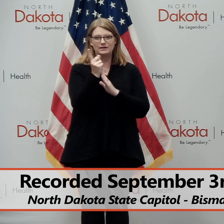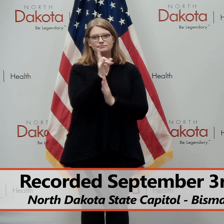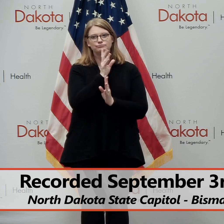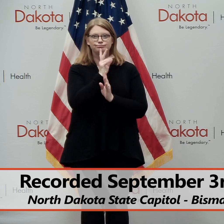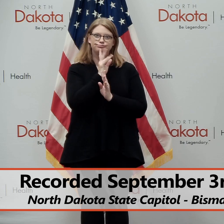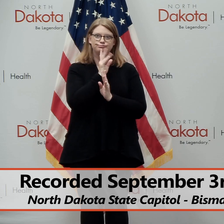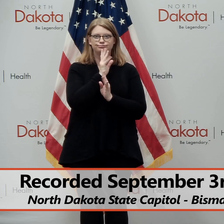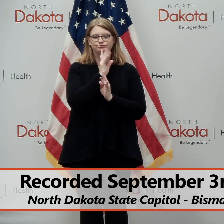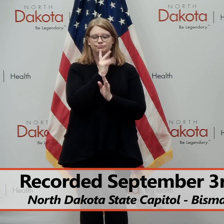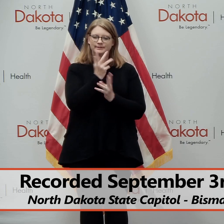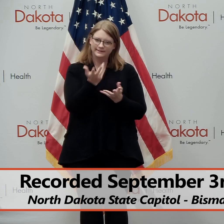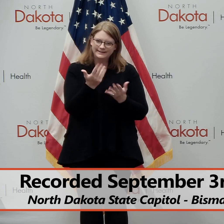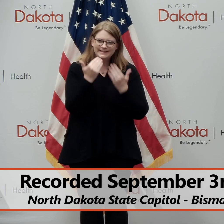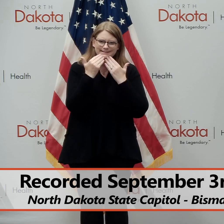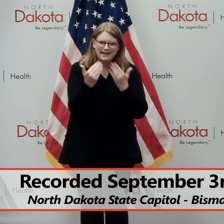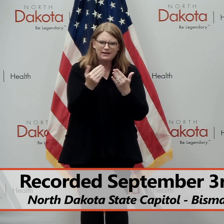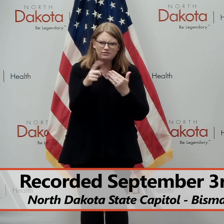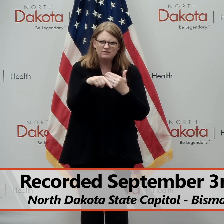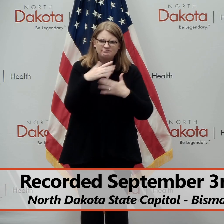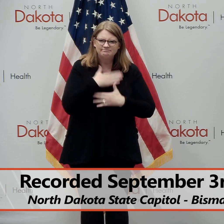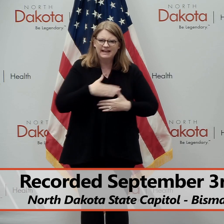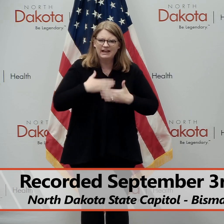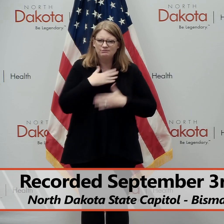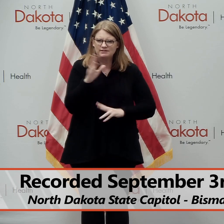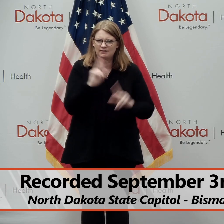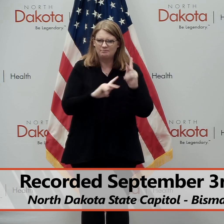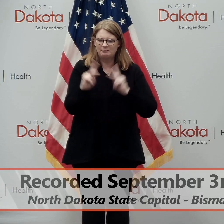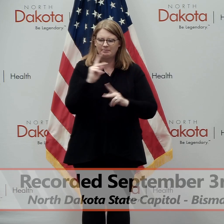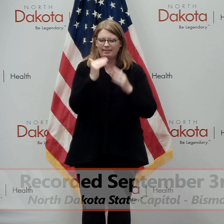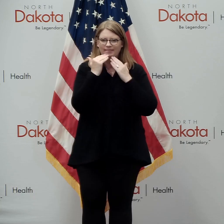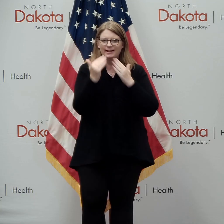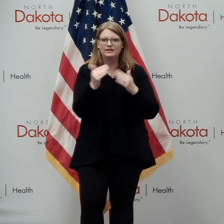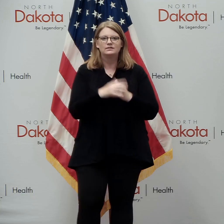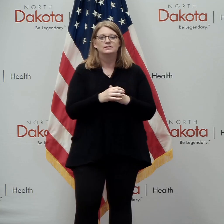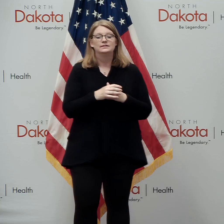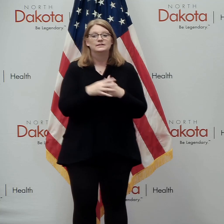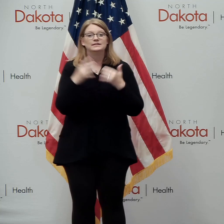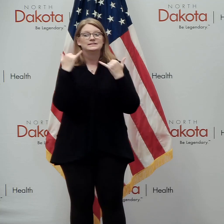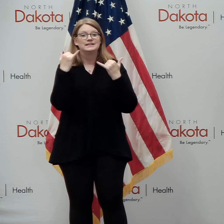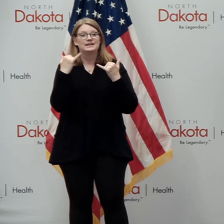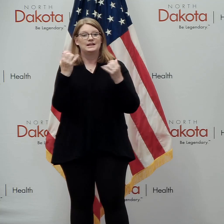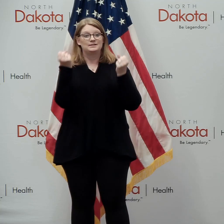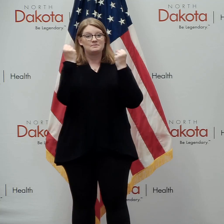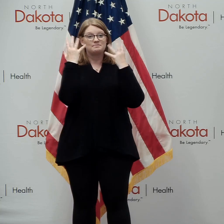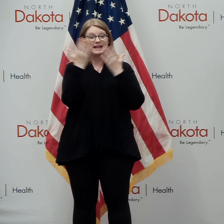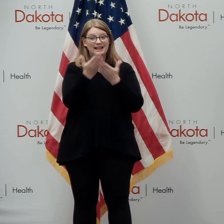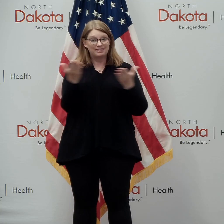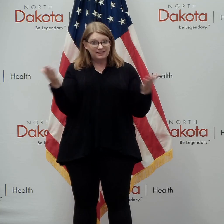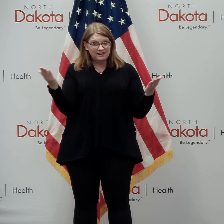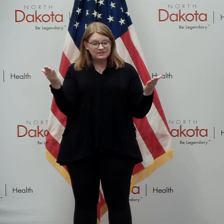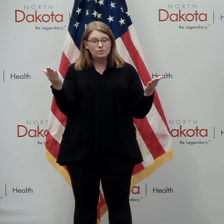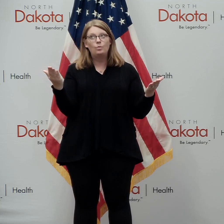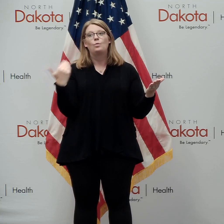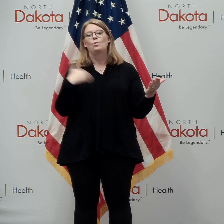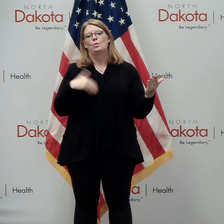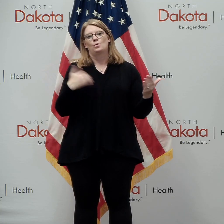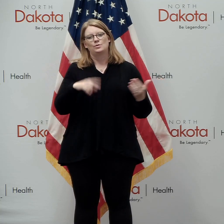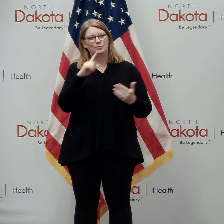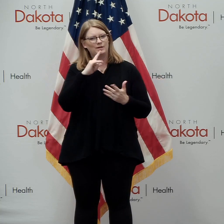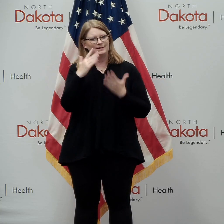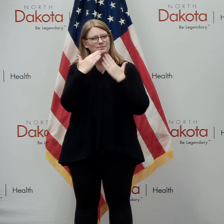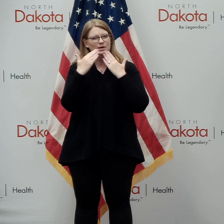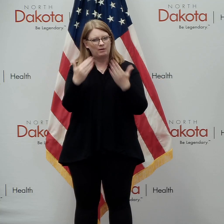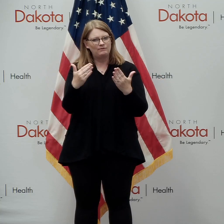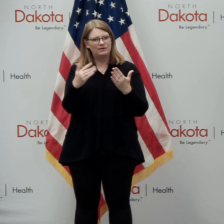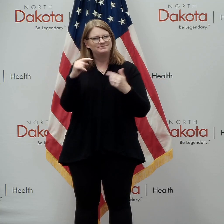keeping everybody entertained. Appreciate that. We have so many things in North Dakota for which to be grateful. And of course, as